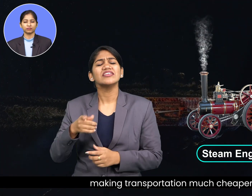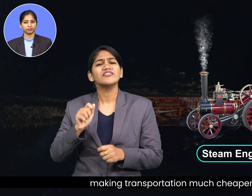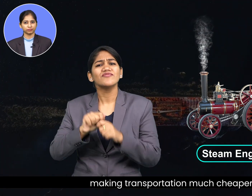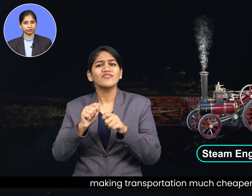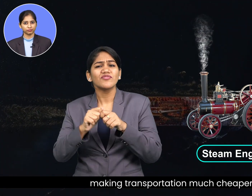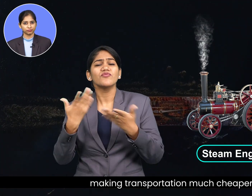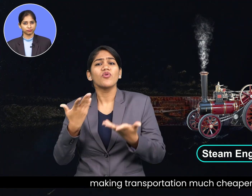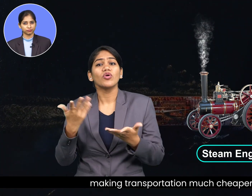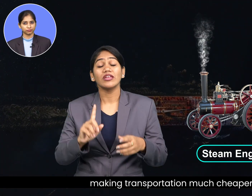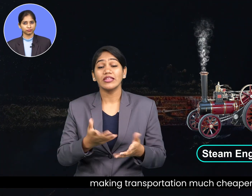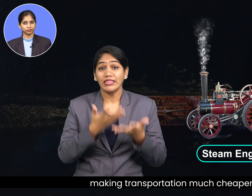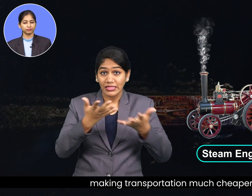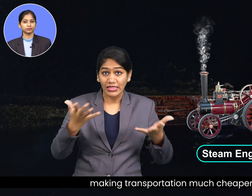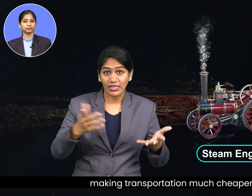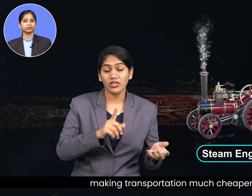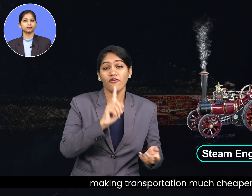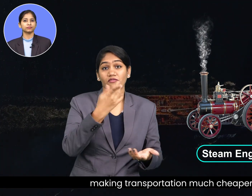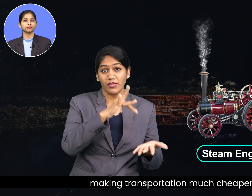cheaper.